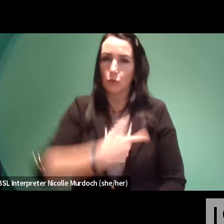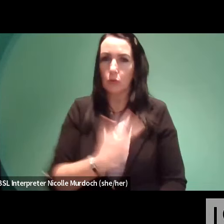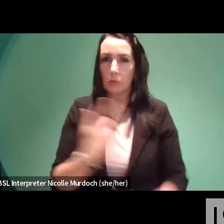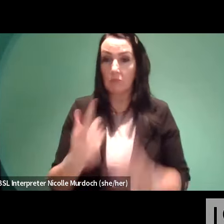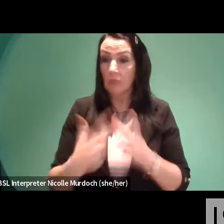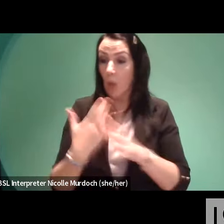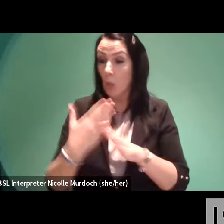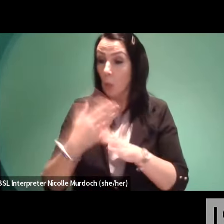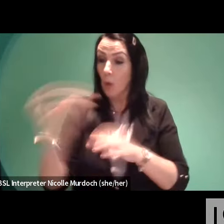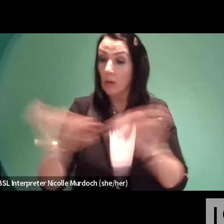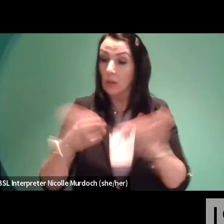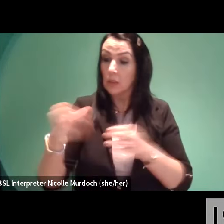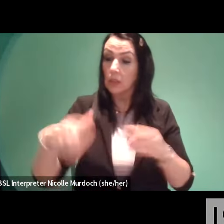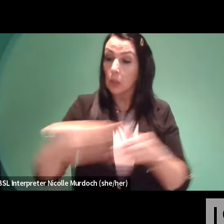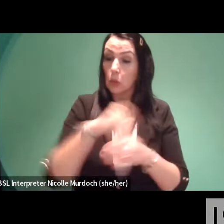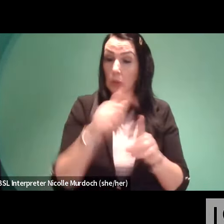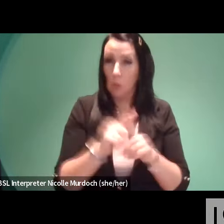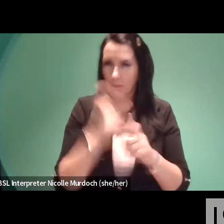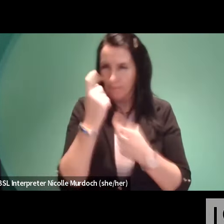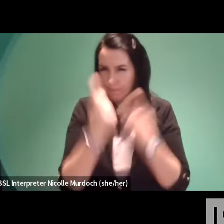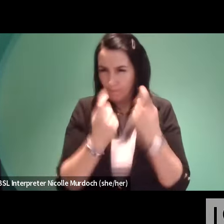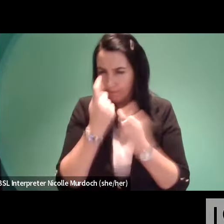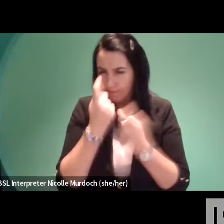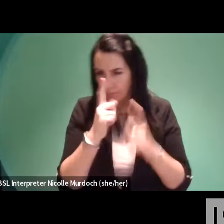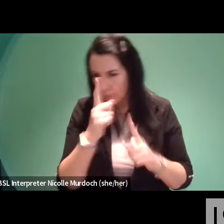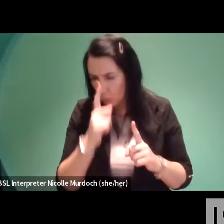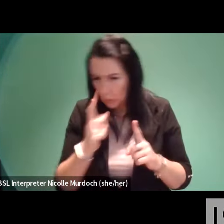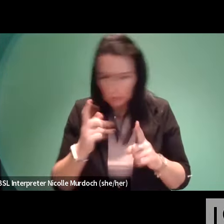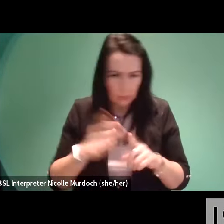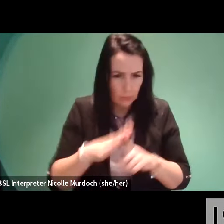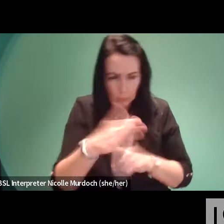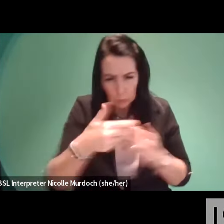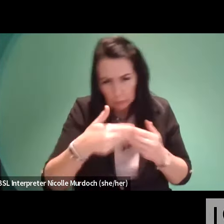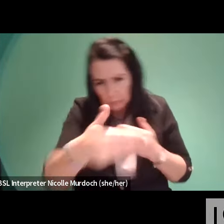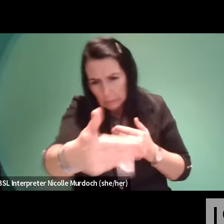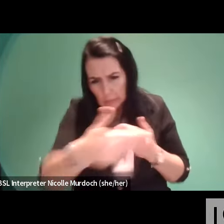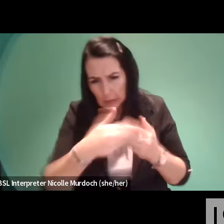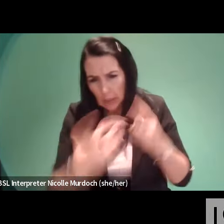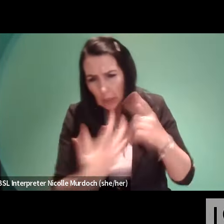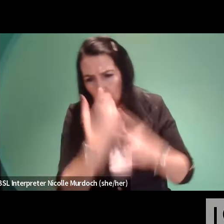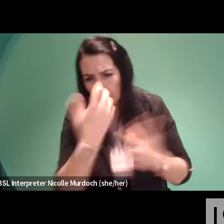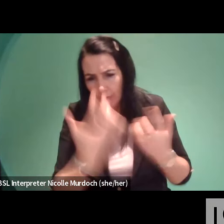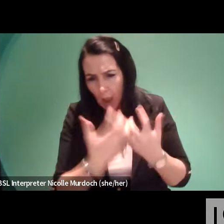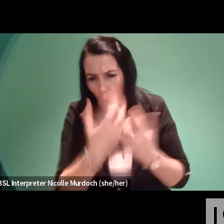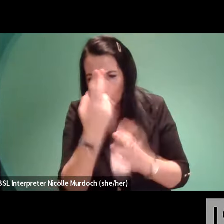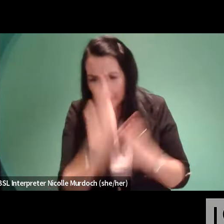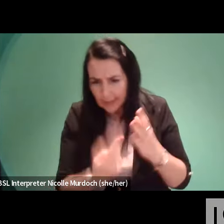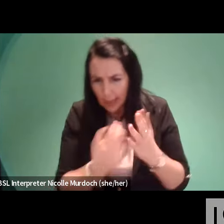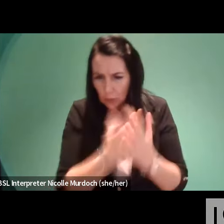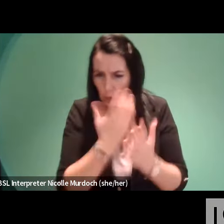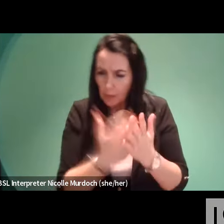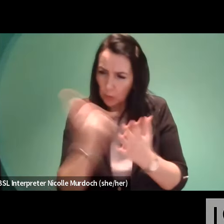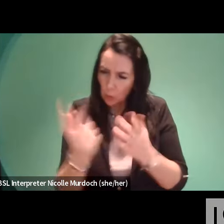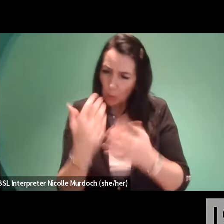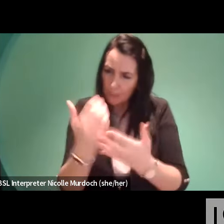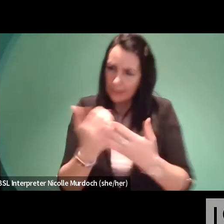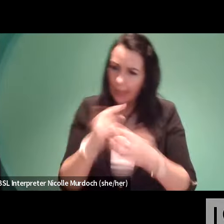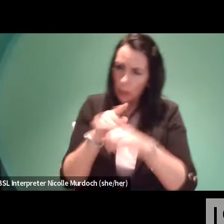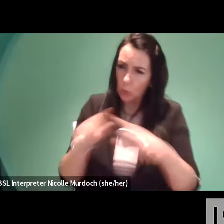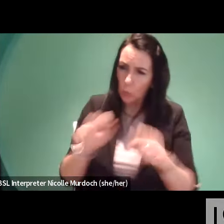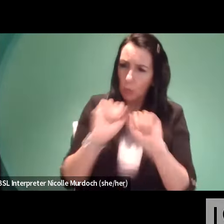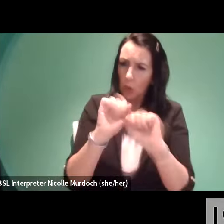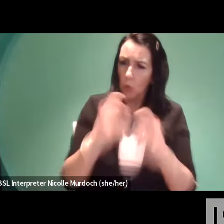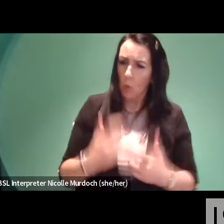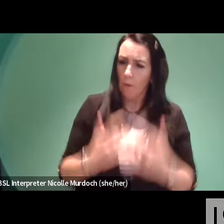workers to start thinking about what does this pathway look like, and how do we design it in a way that you are protected and you have voice and